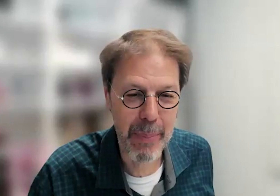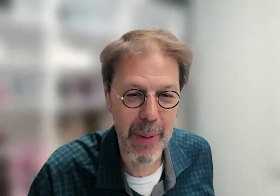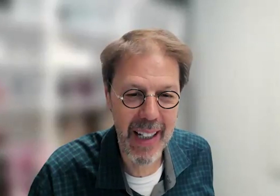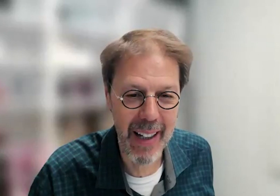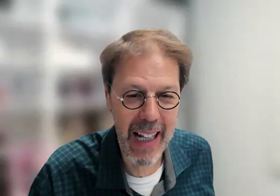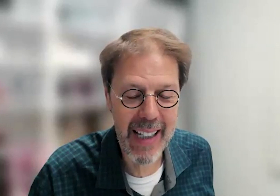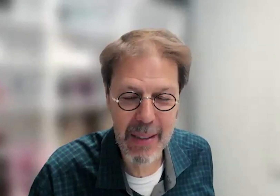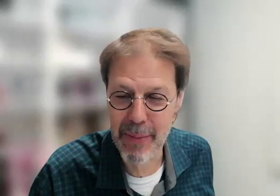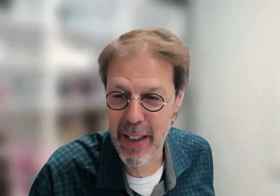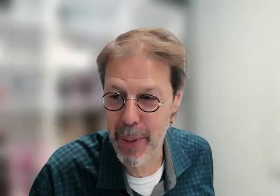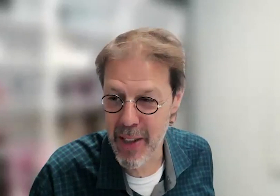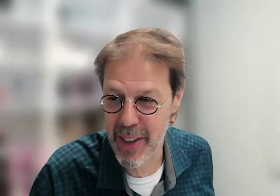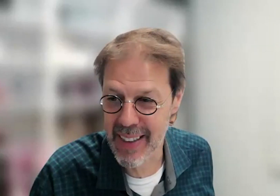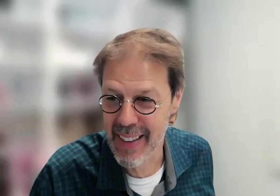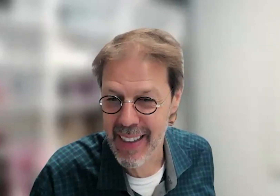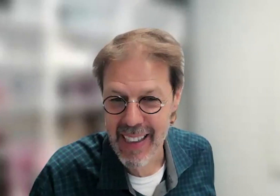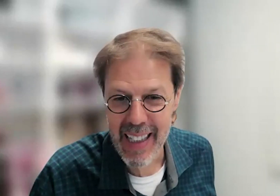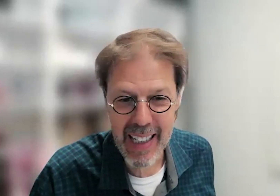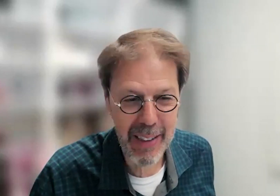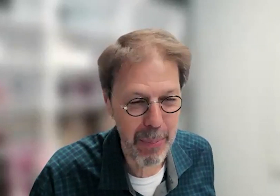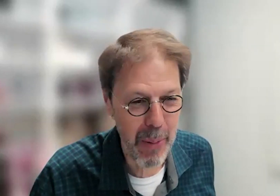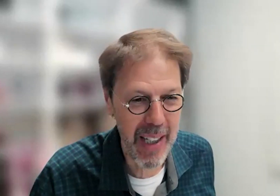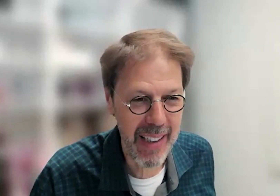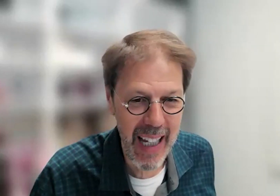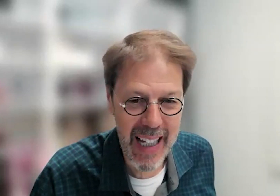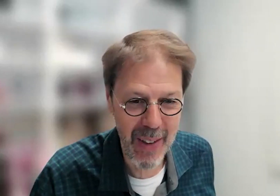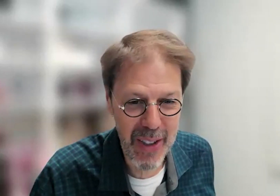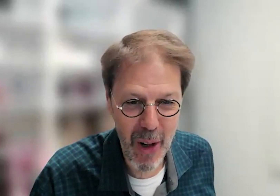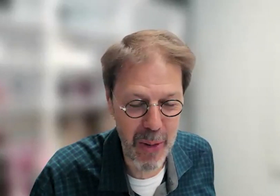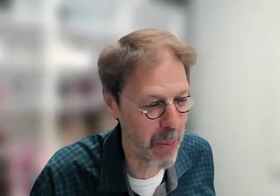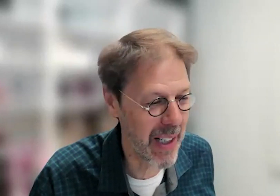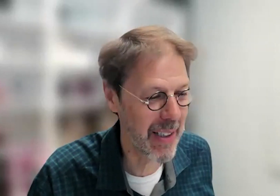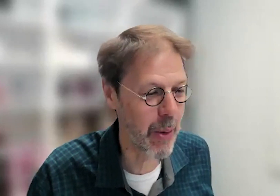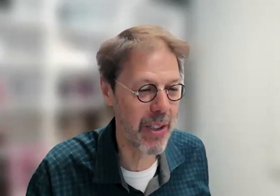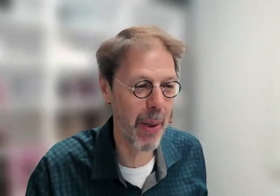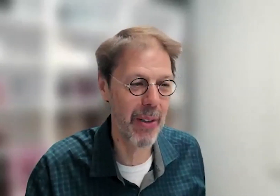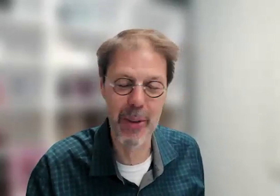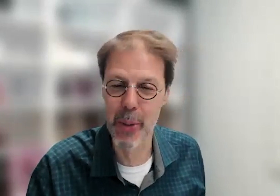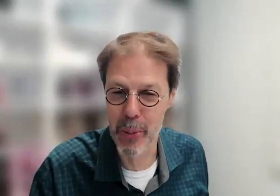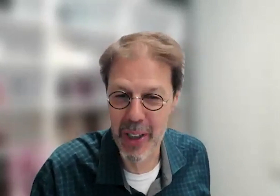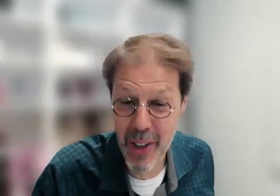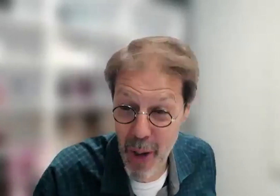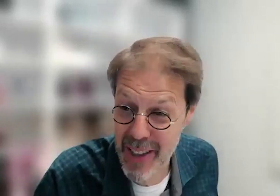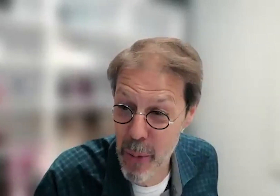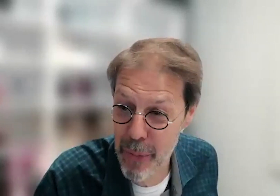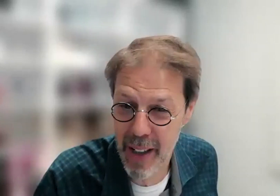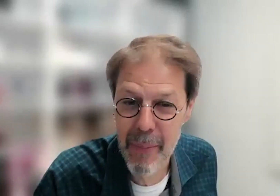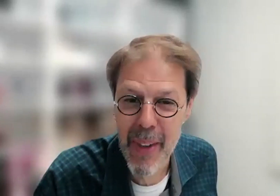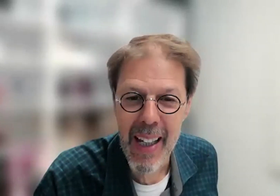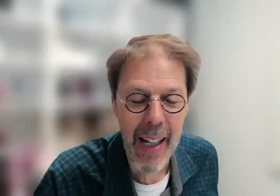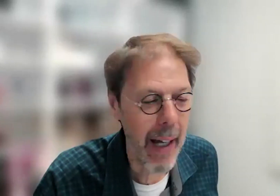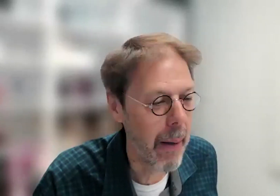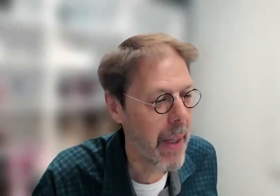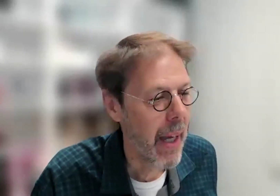follow-up questions, but Alek has been very patient and probably has also 100 ways to respond to what he heard so